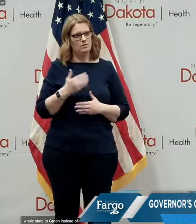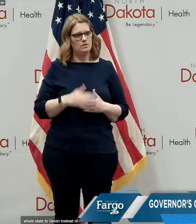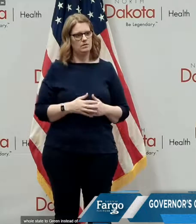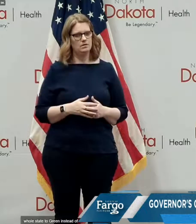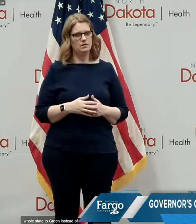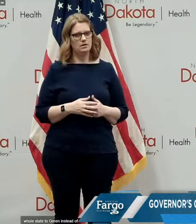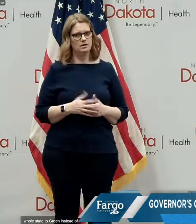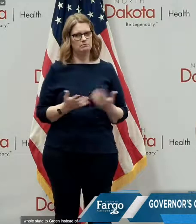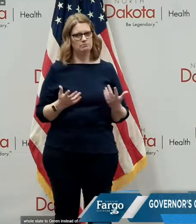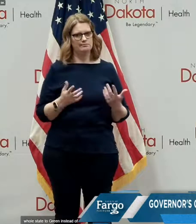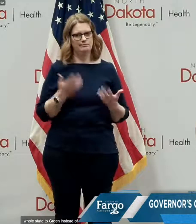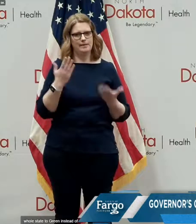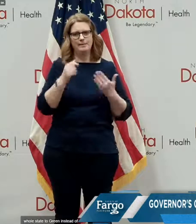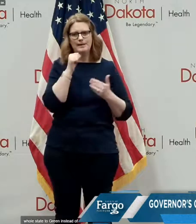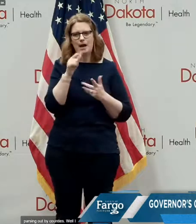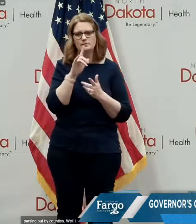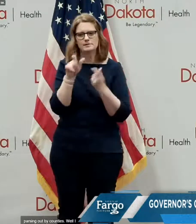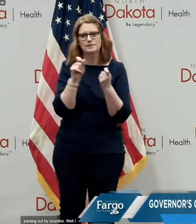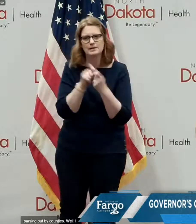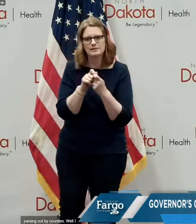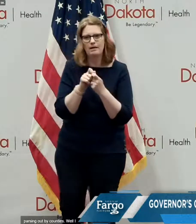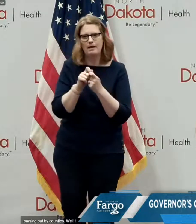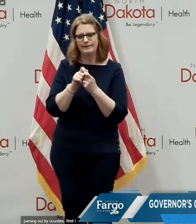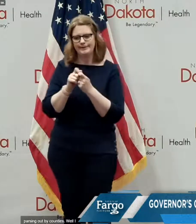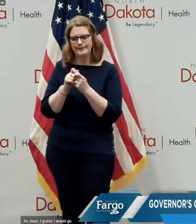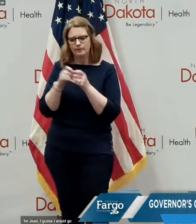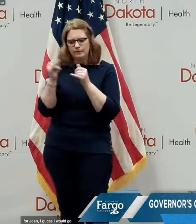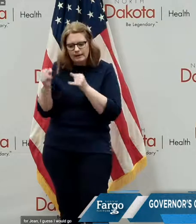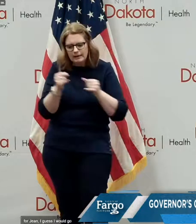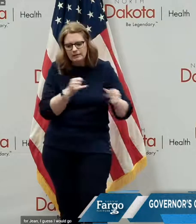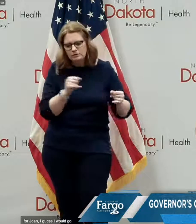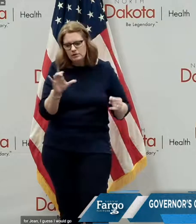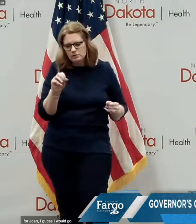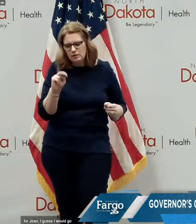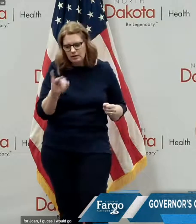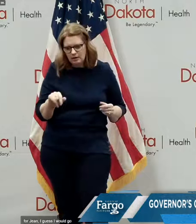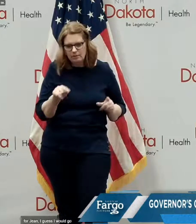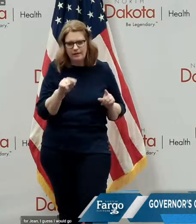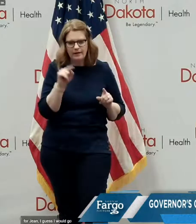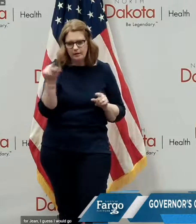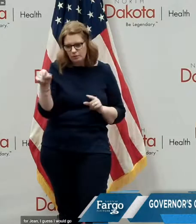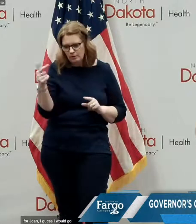Well, for Gene, I guess I would go back to some of the